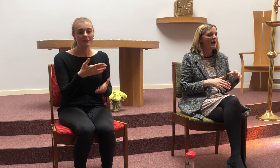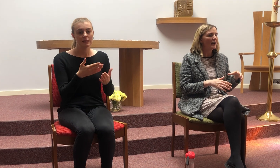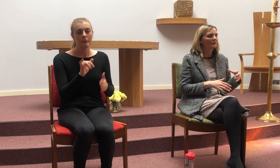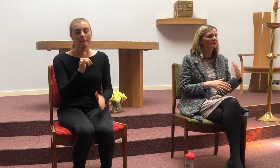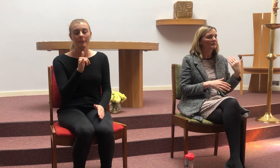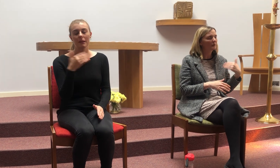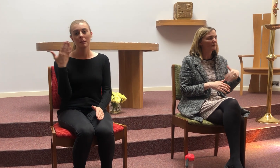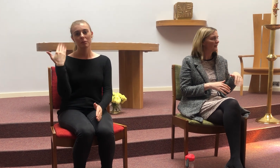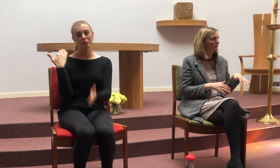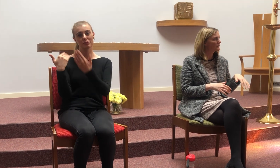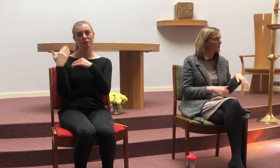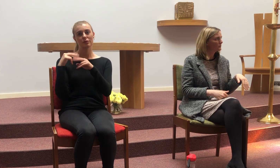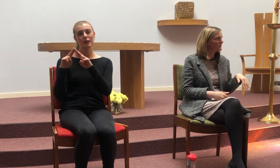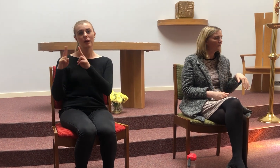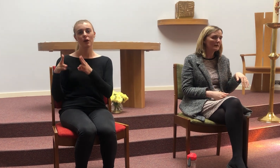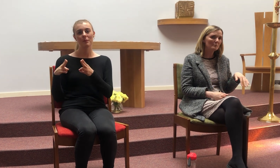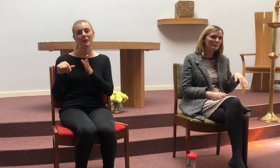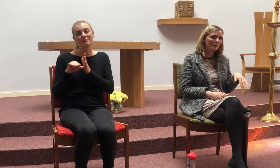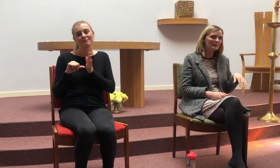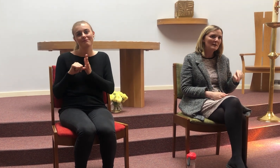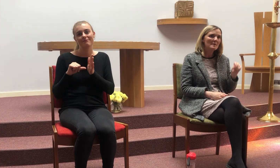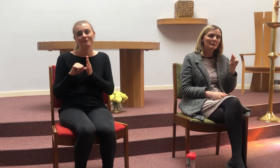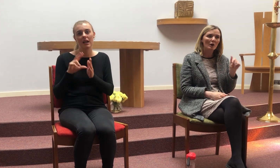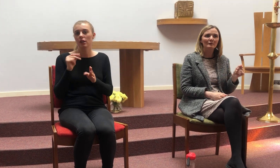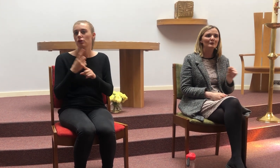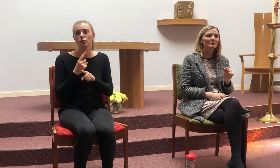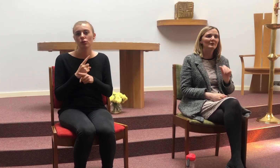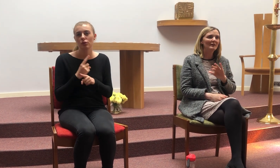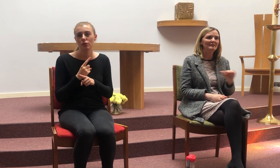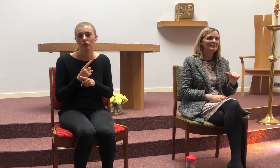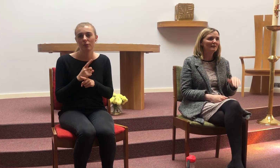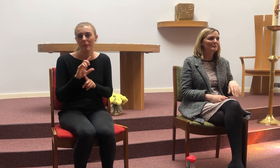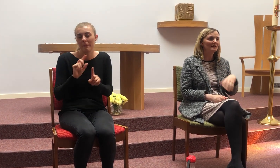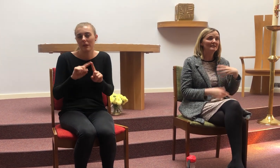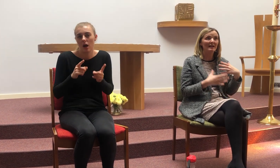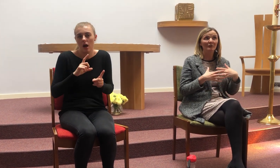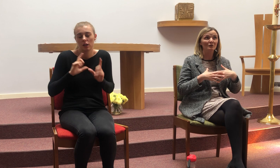backgrounds and they would never have spoken about that before. But all of a sudden we